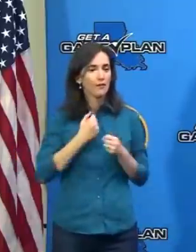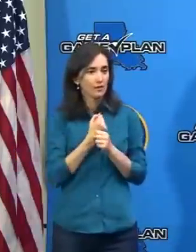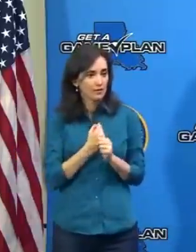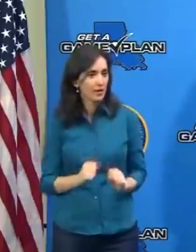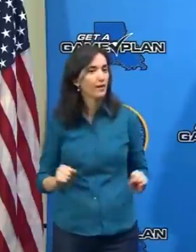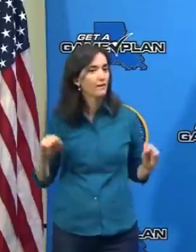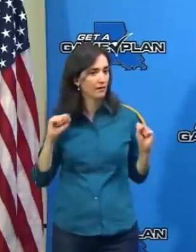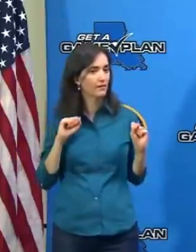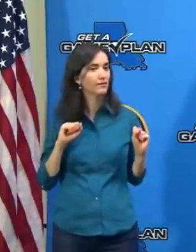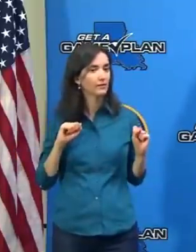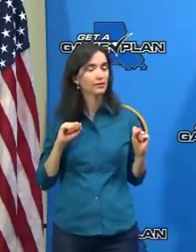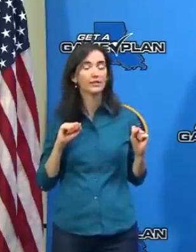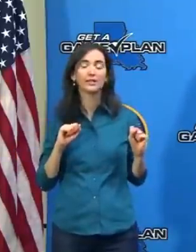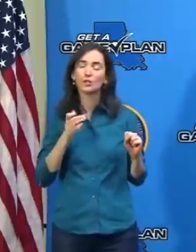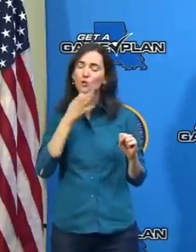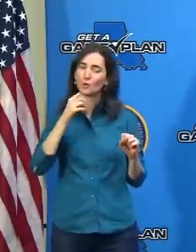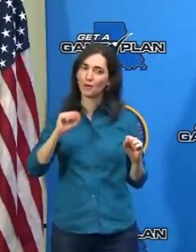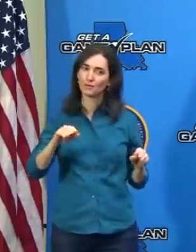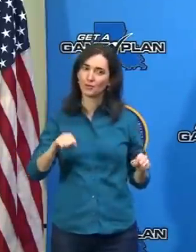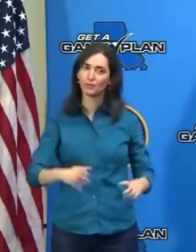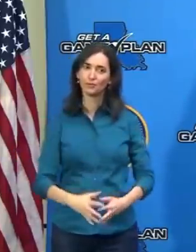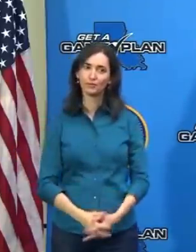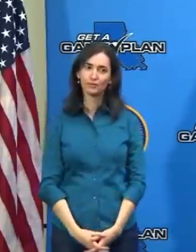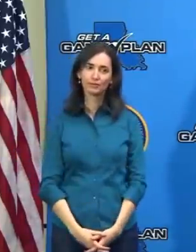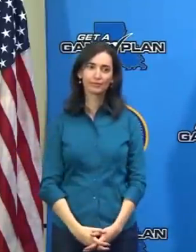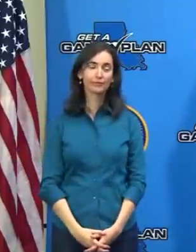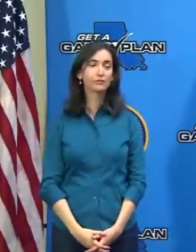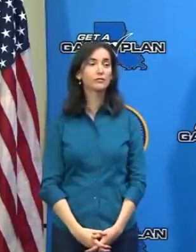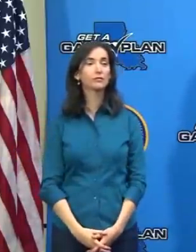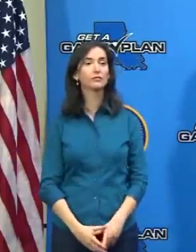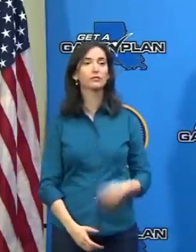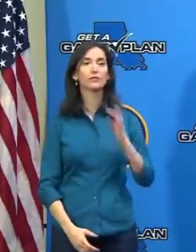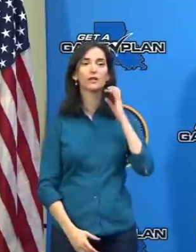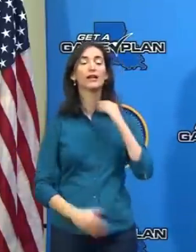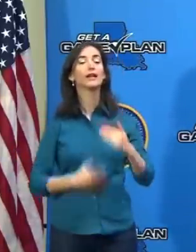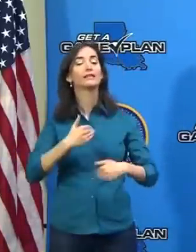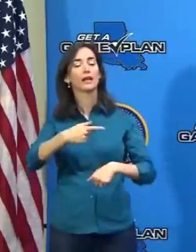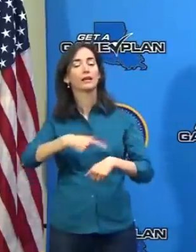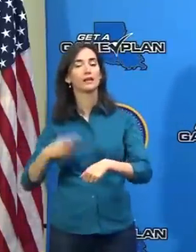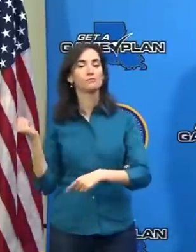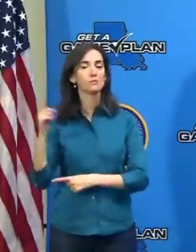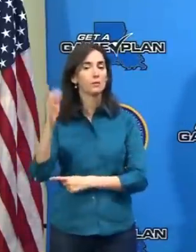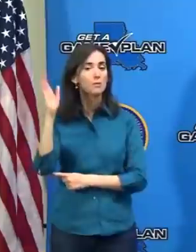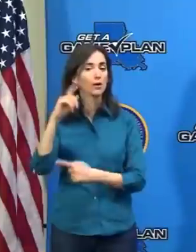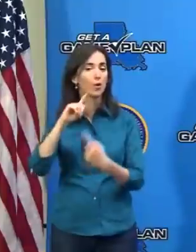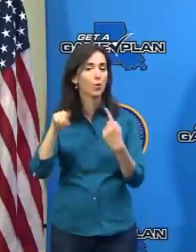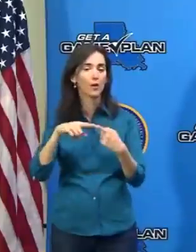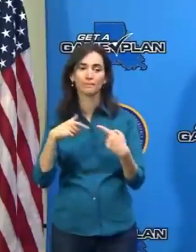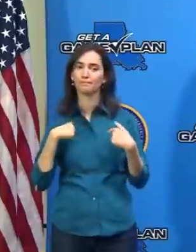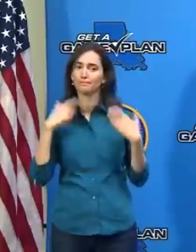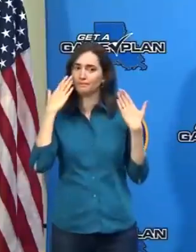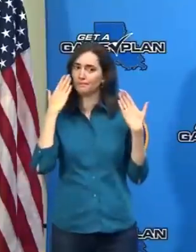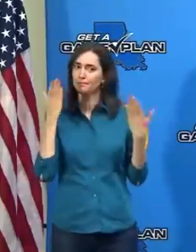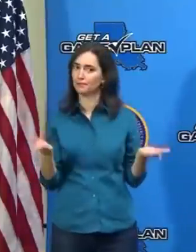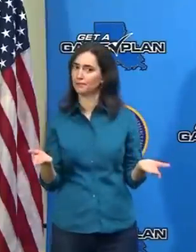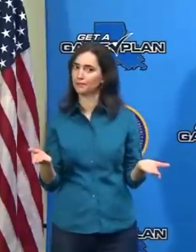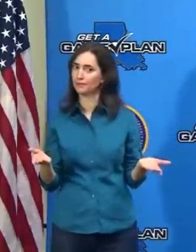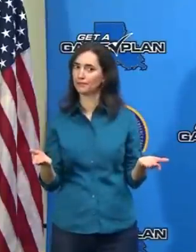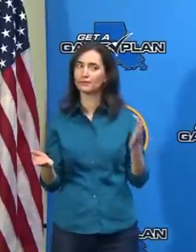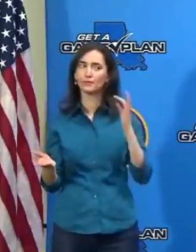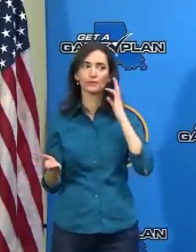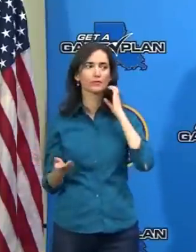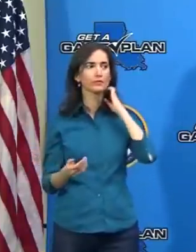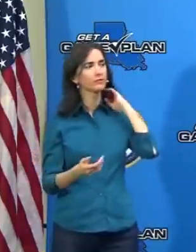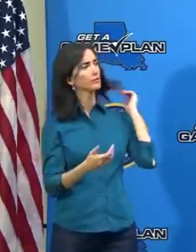relief, just as soon as we're able to do that. I don't know when I'll be speaking to you all next. Christina,